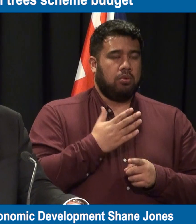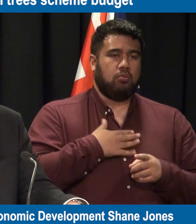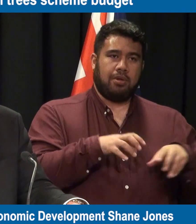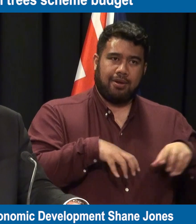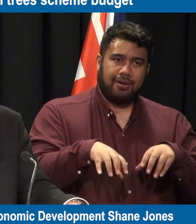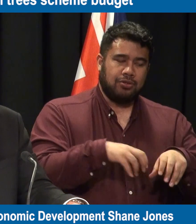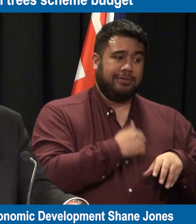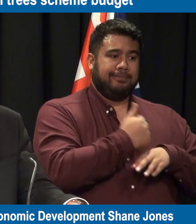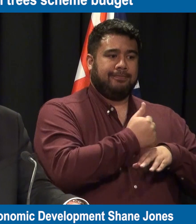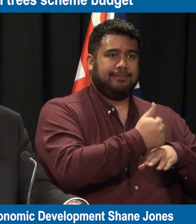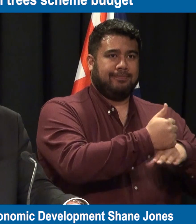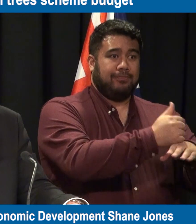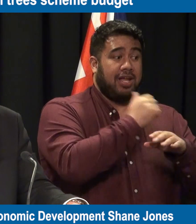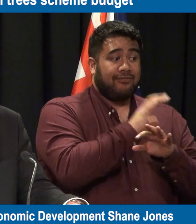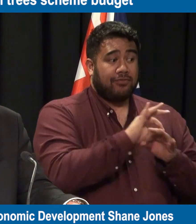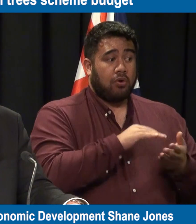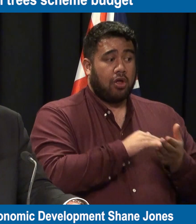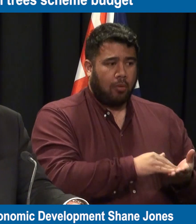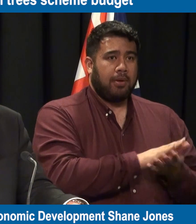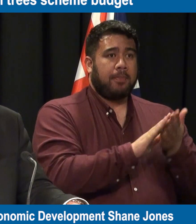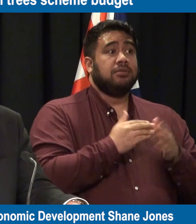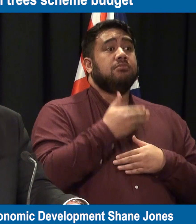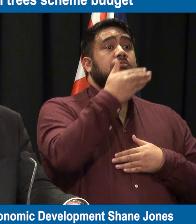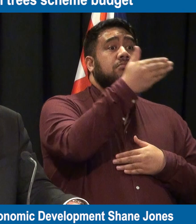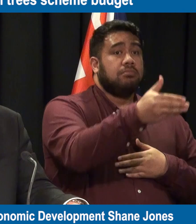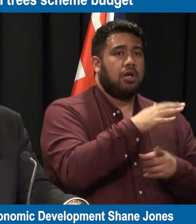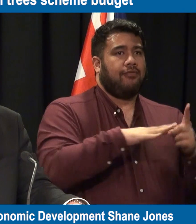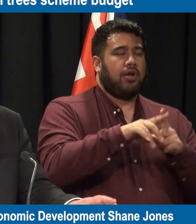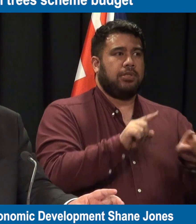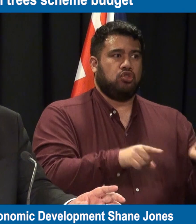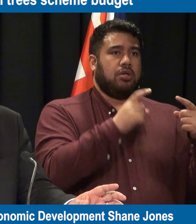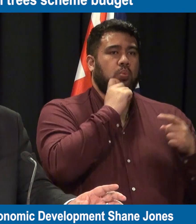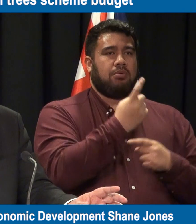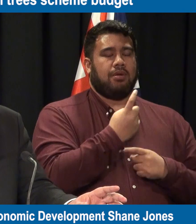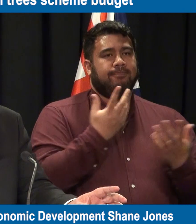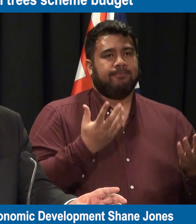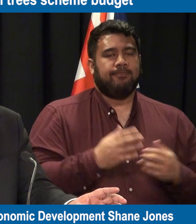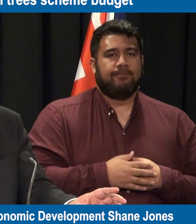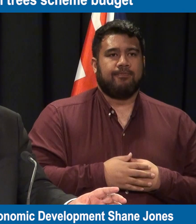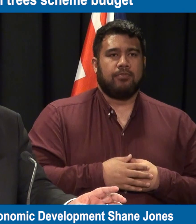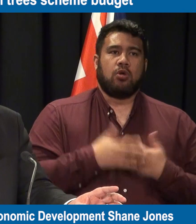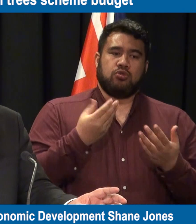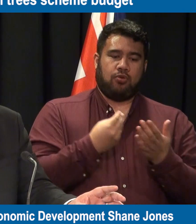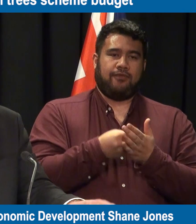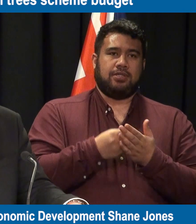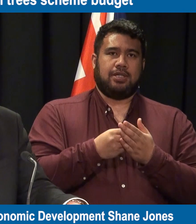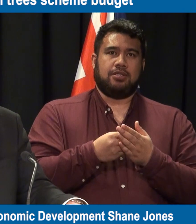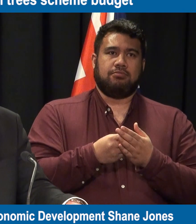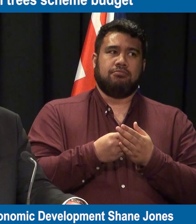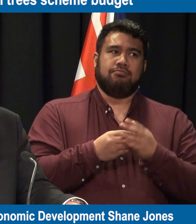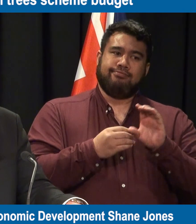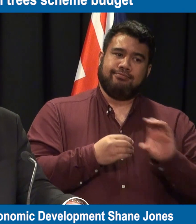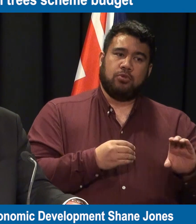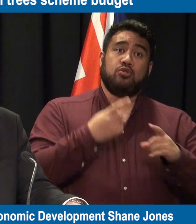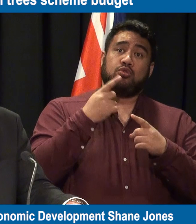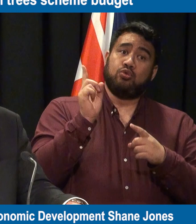ongoing set of environmental challenges. The funding that we're announcing today will not